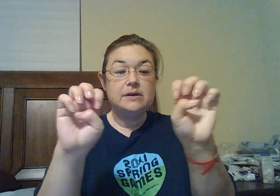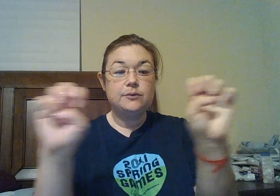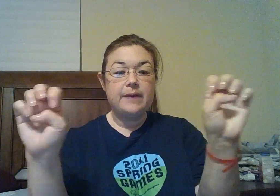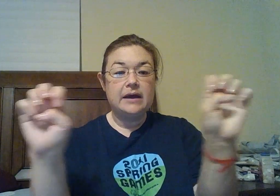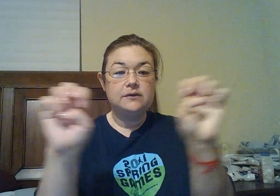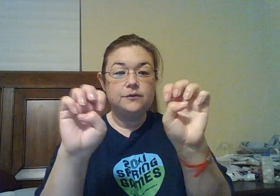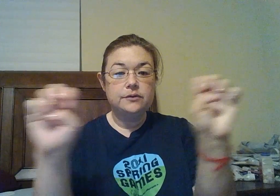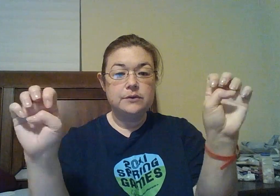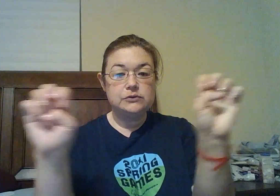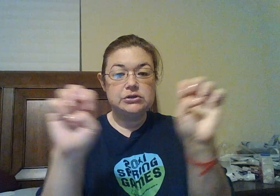double back and forth motion.